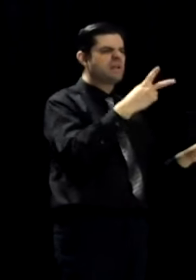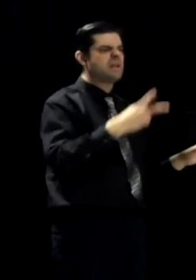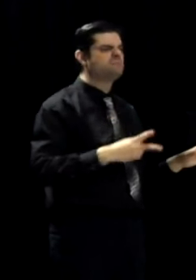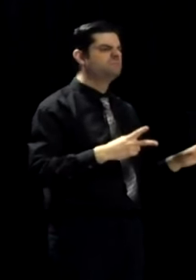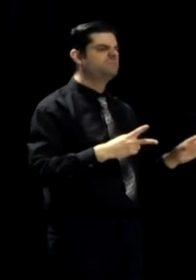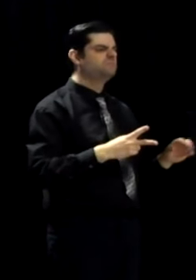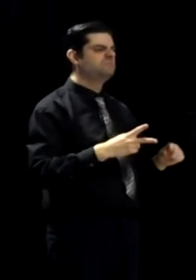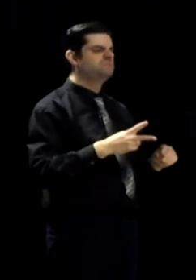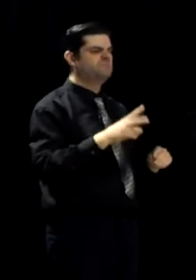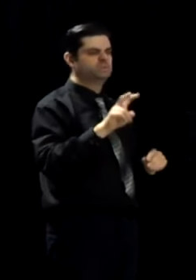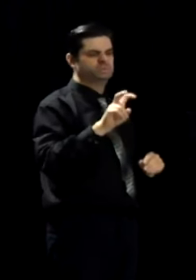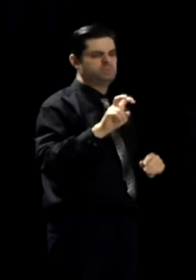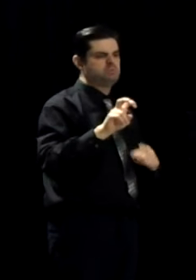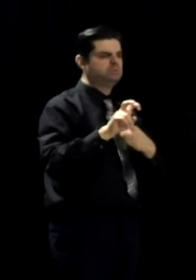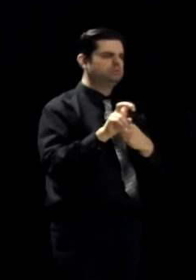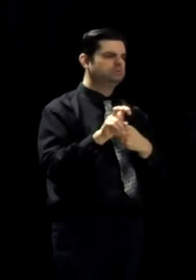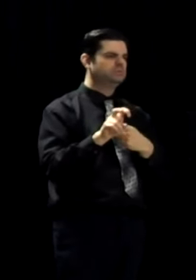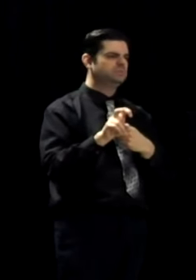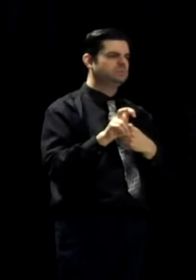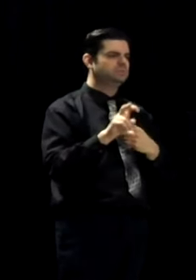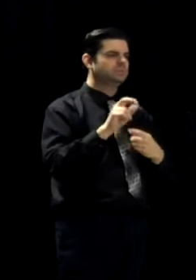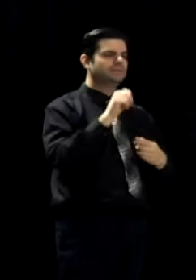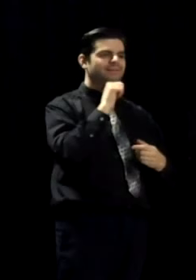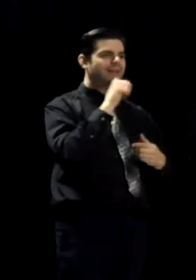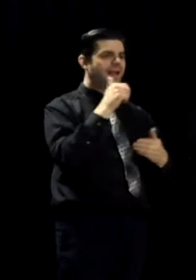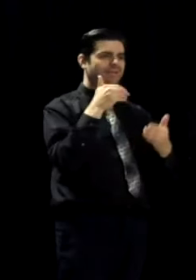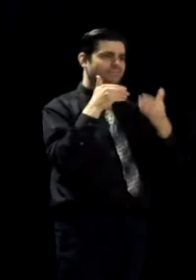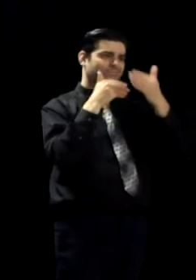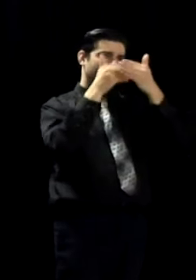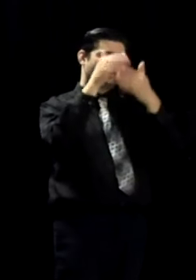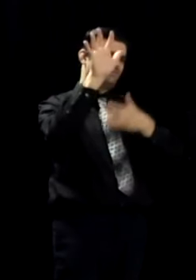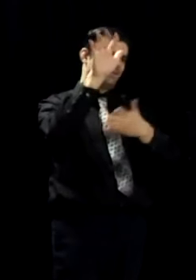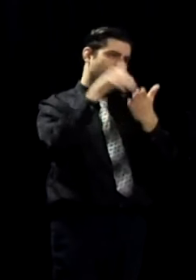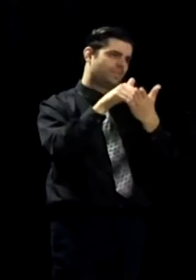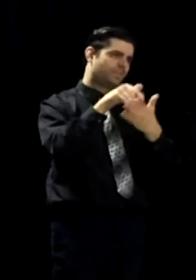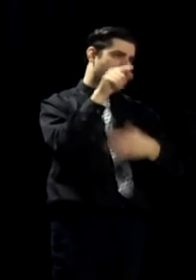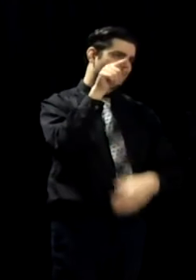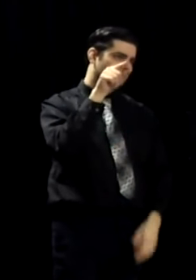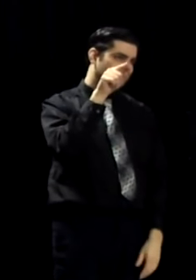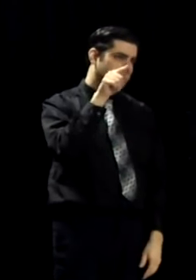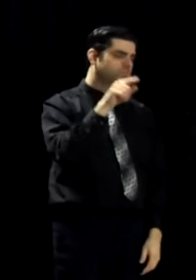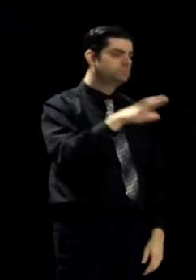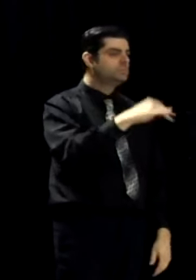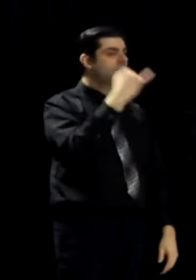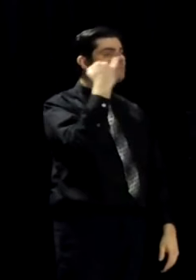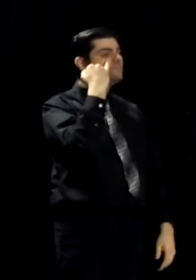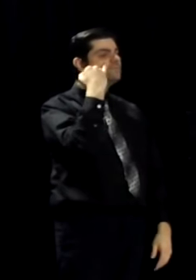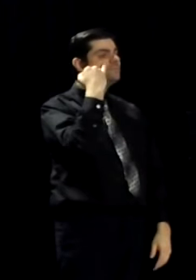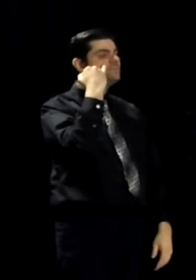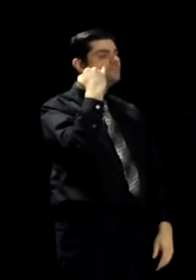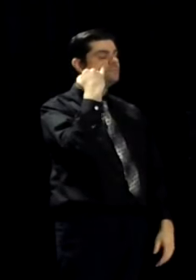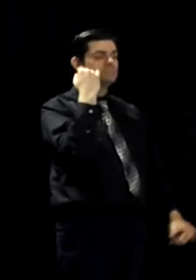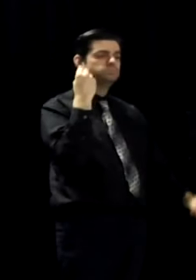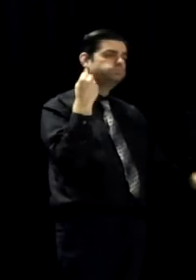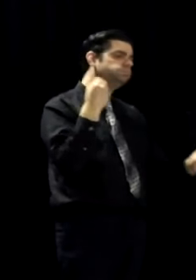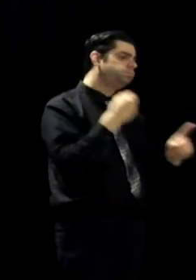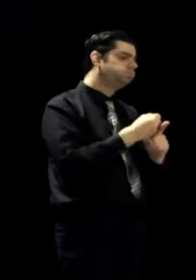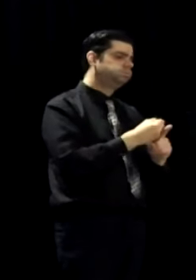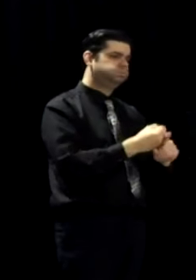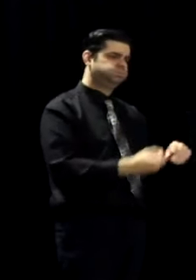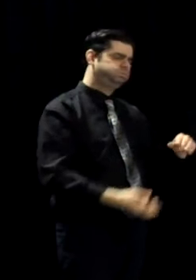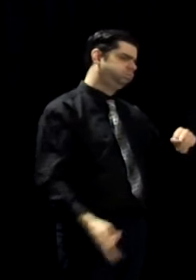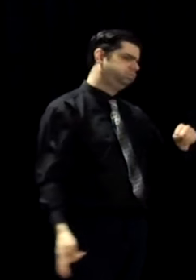being that problem. But yes, if you have a situation where you're seeing all of a sudden we're putting back more people